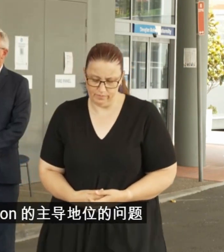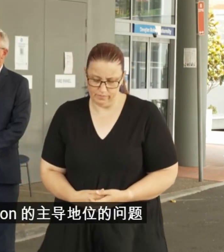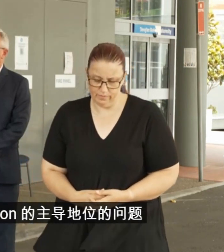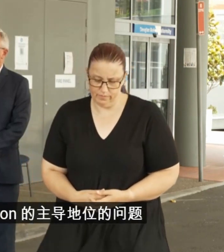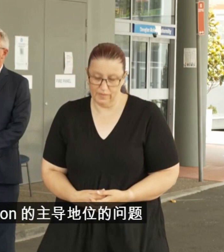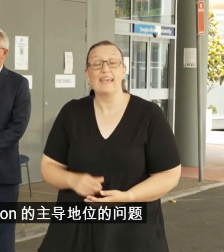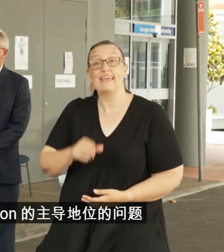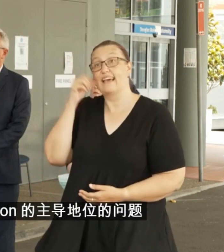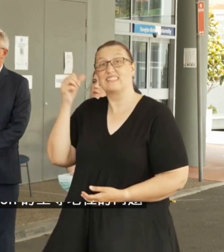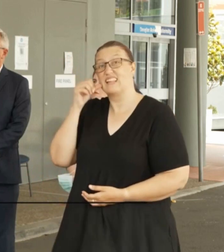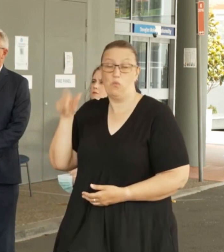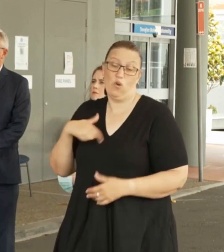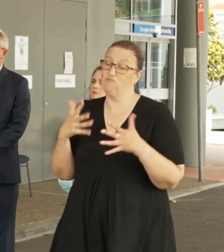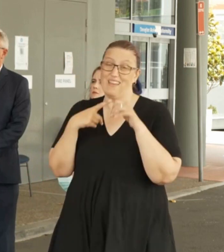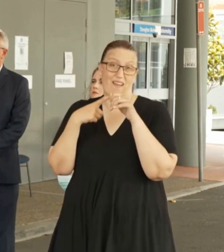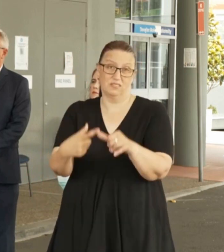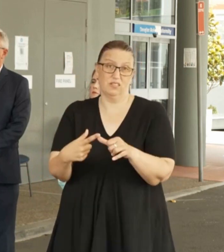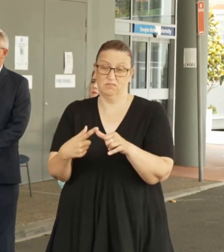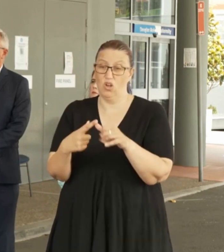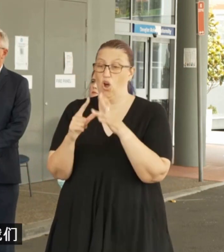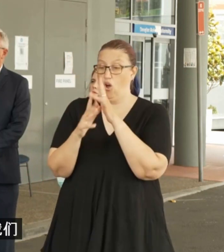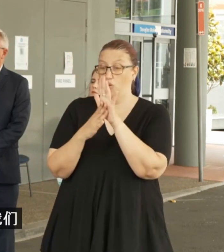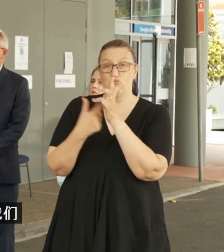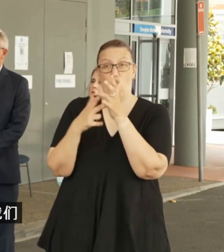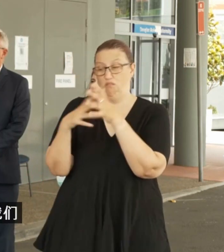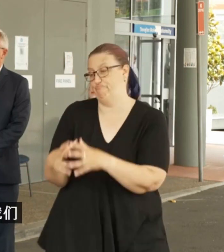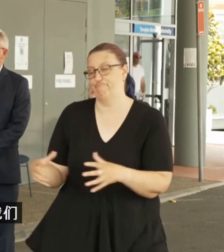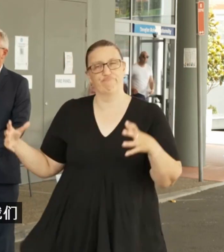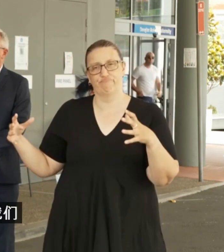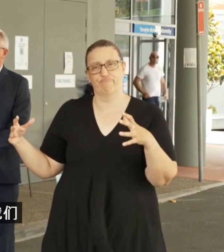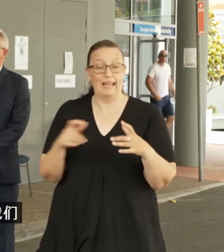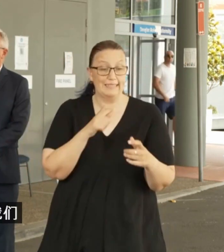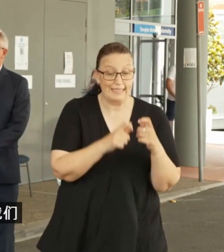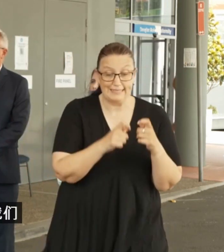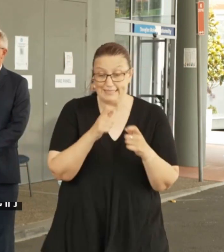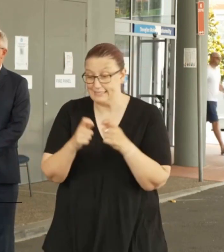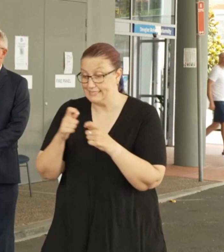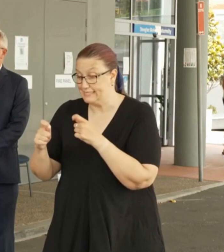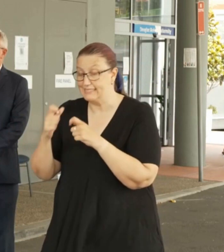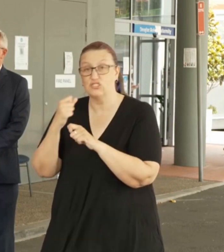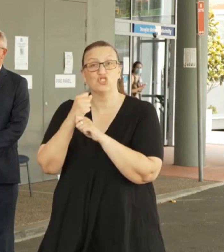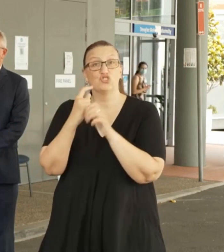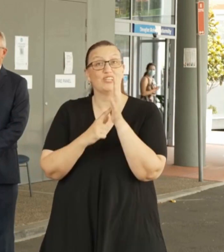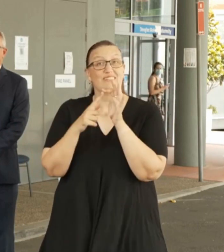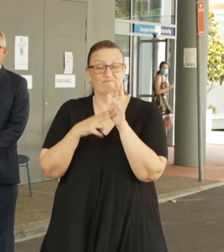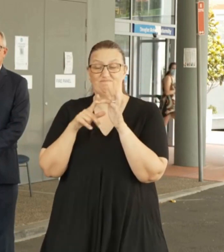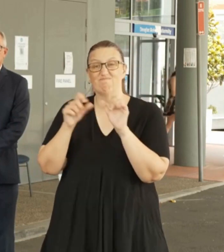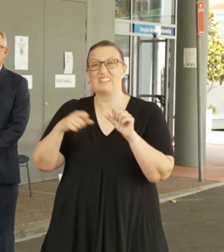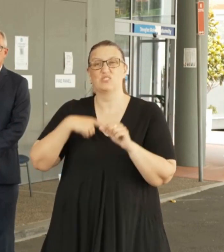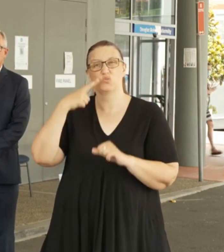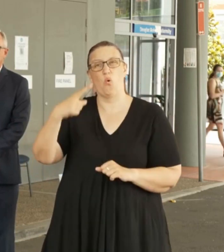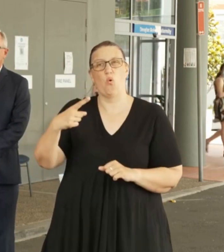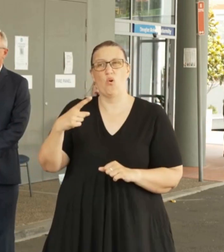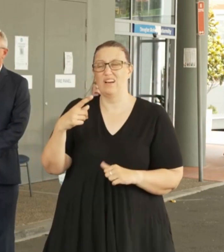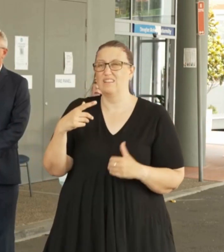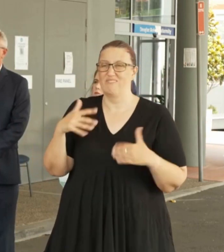addressed yesterday, and we know that in our testing numbers we are seeing that S gene dropout. So that was attended to